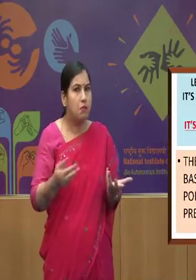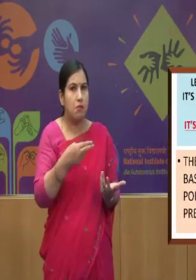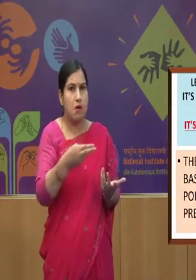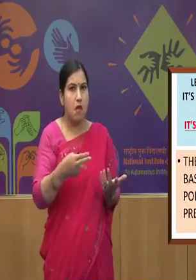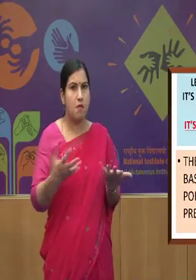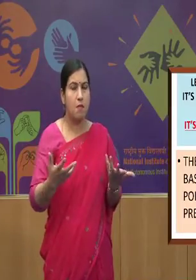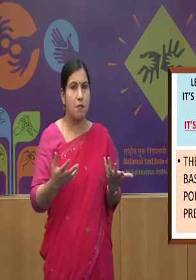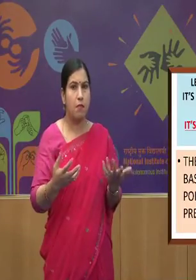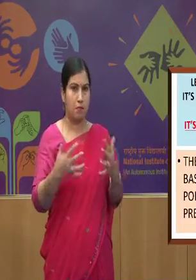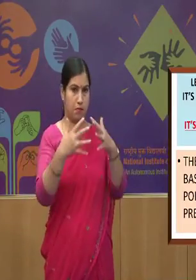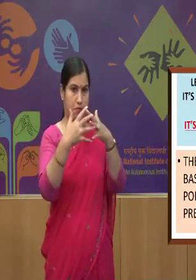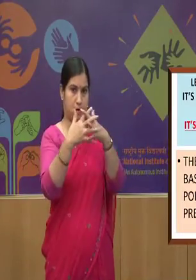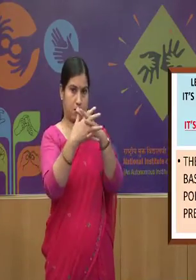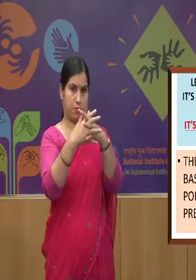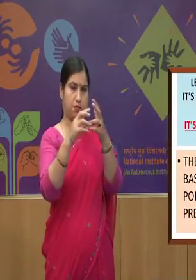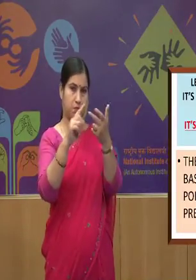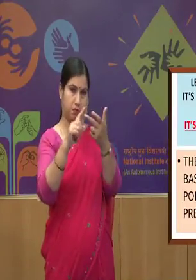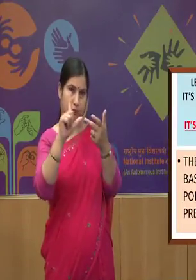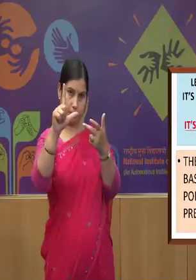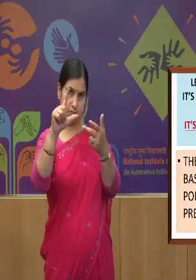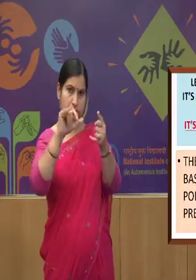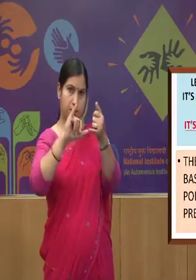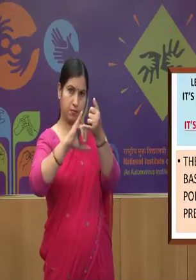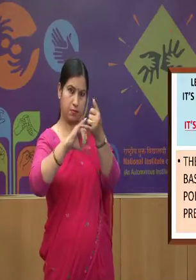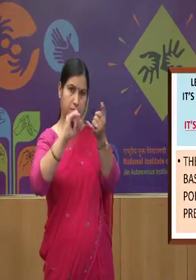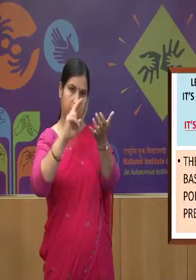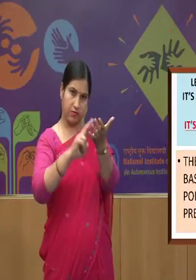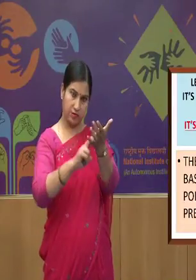as Wilson's 14 points.